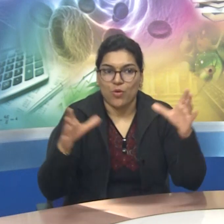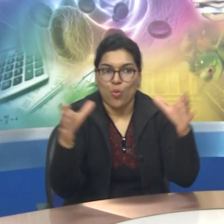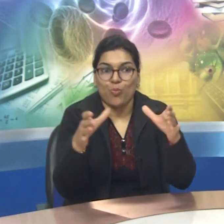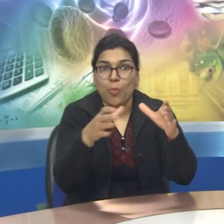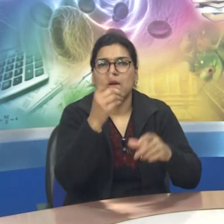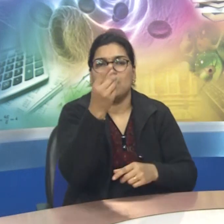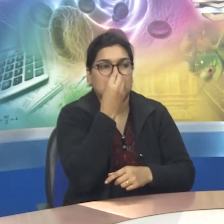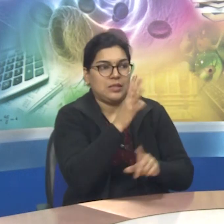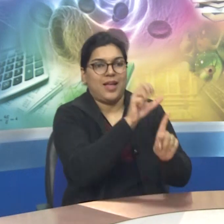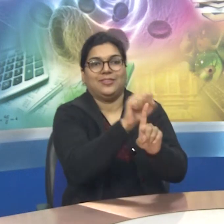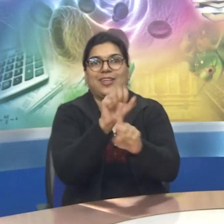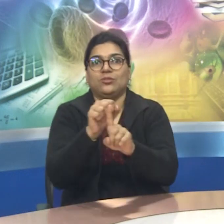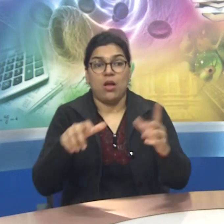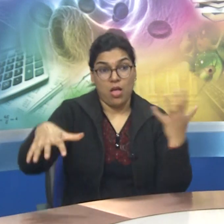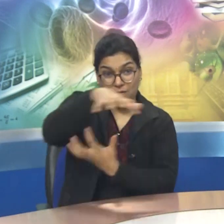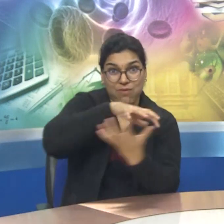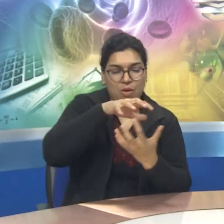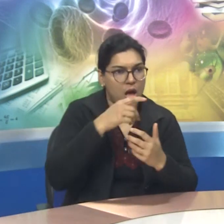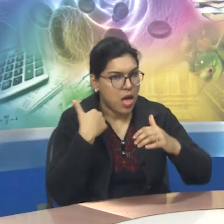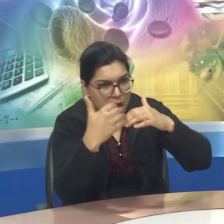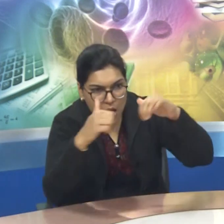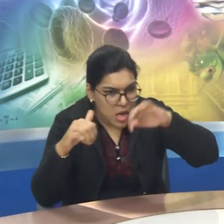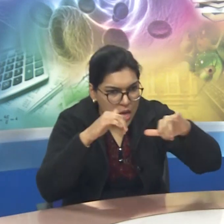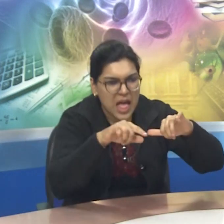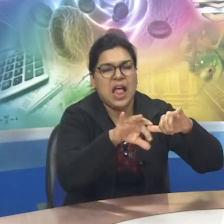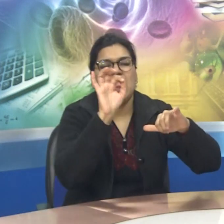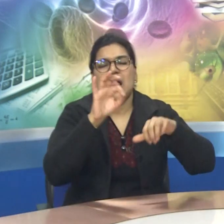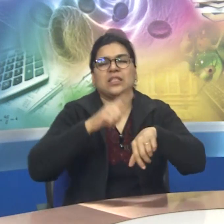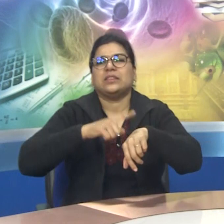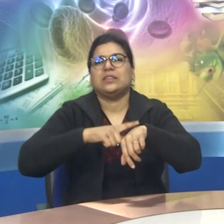for classified arrangement of books in the stack room,